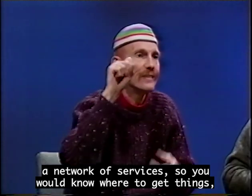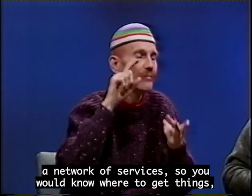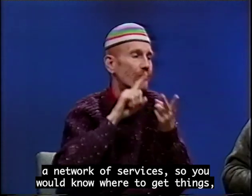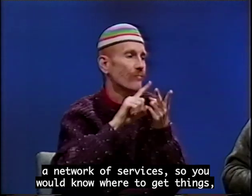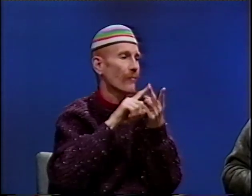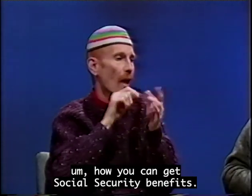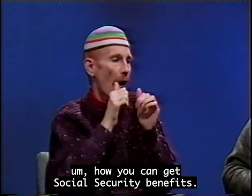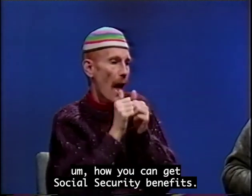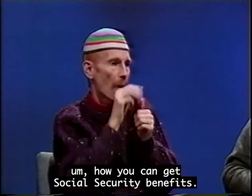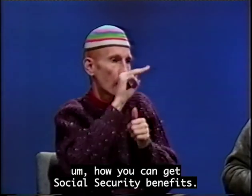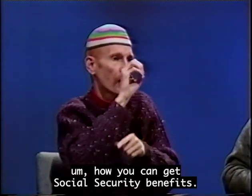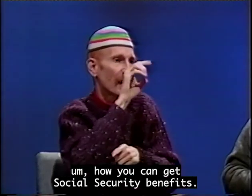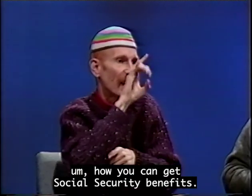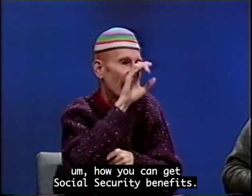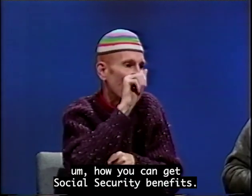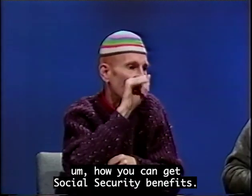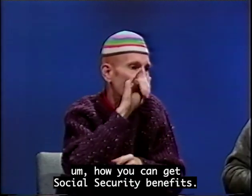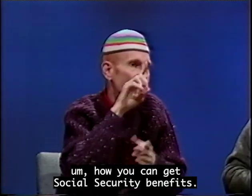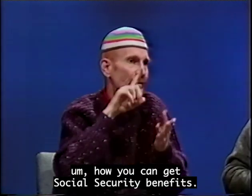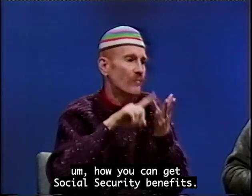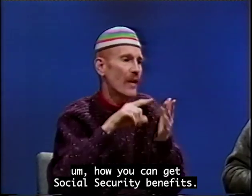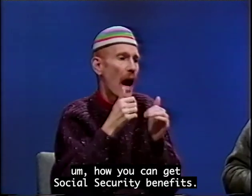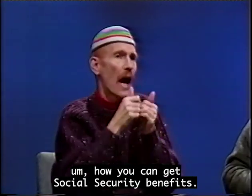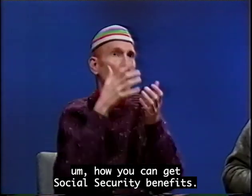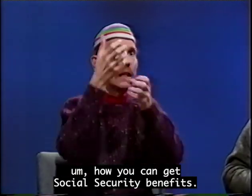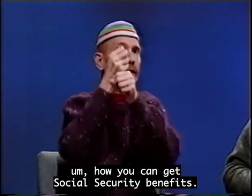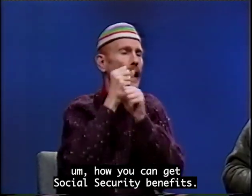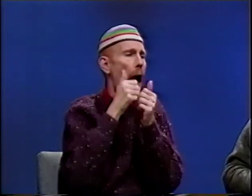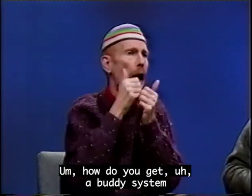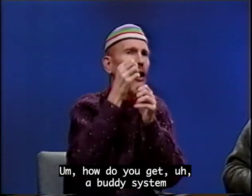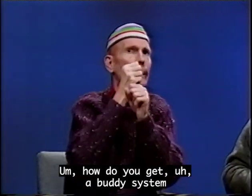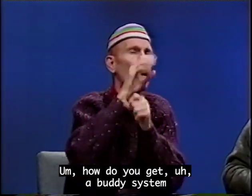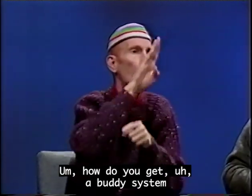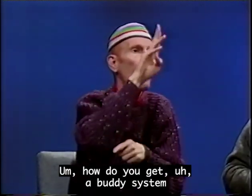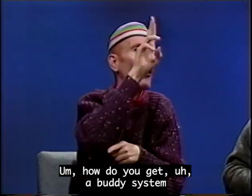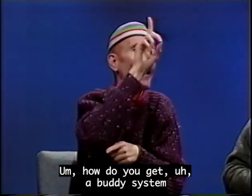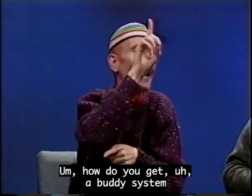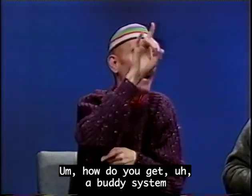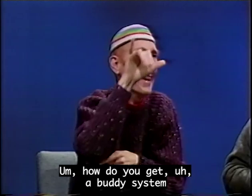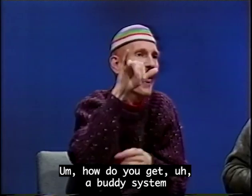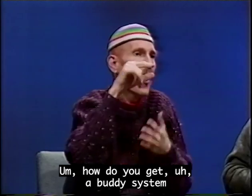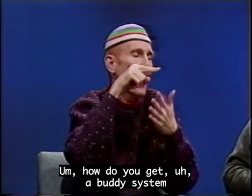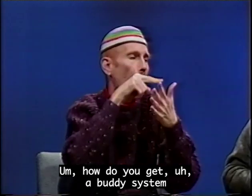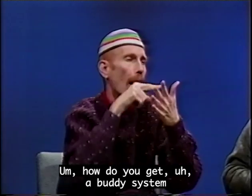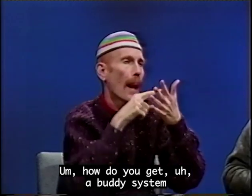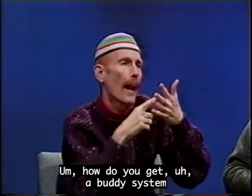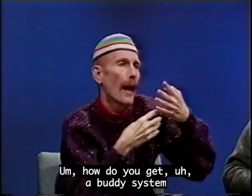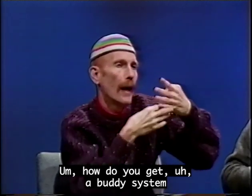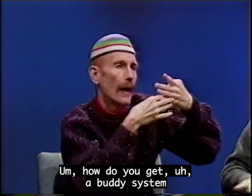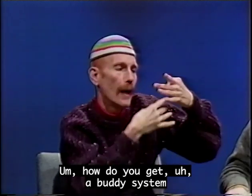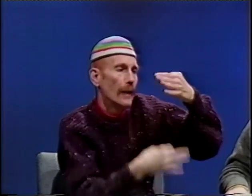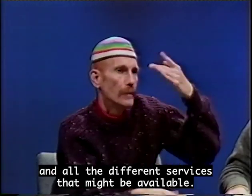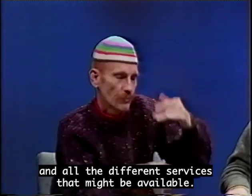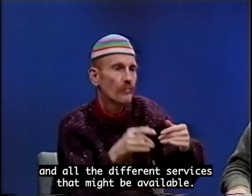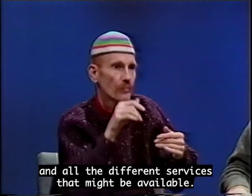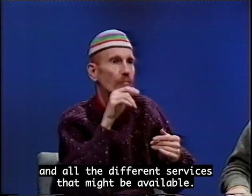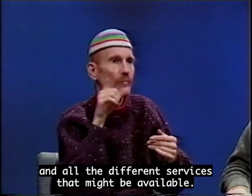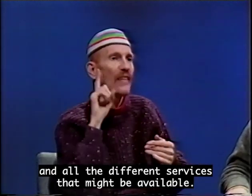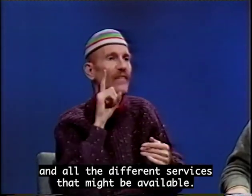things, how you can get Social Security benefits, how do you get a buddy system, and all the different